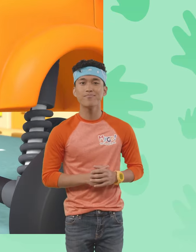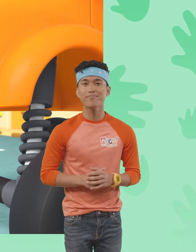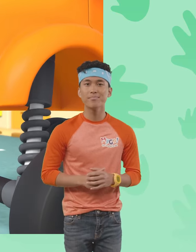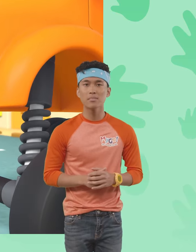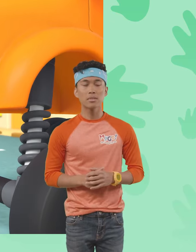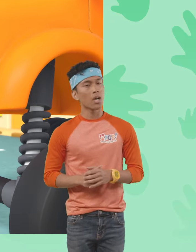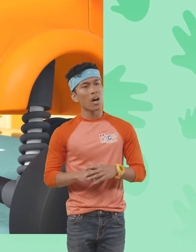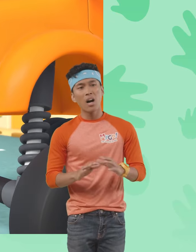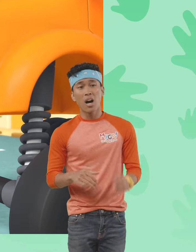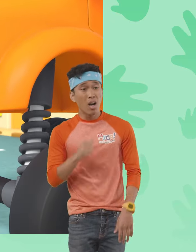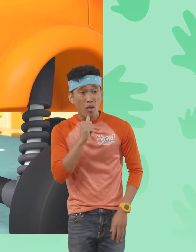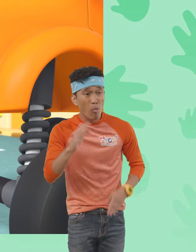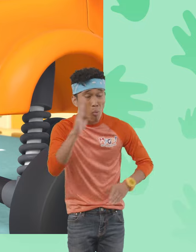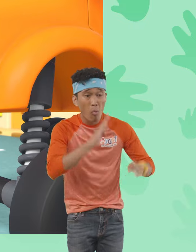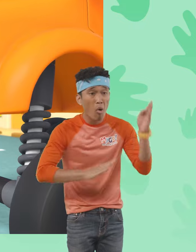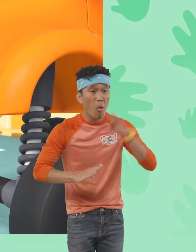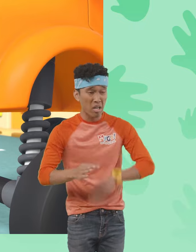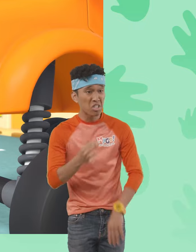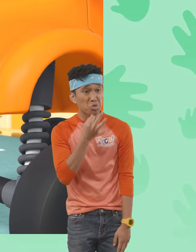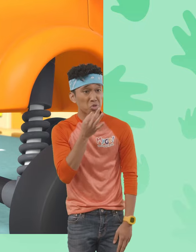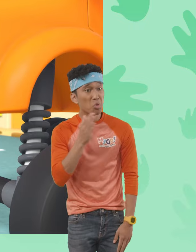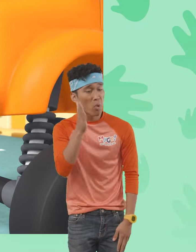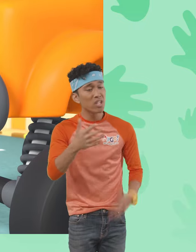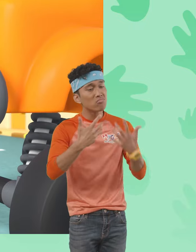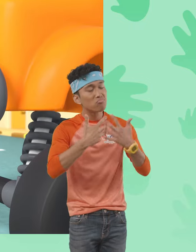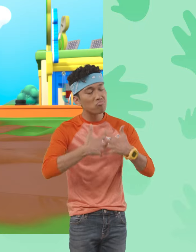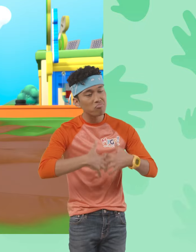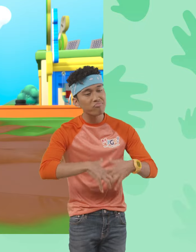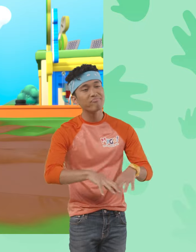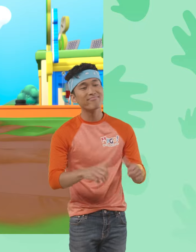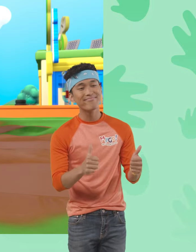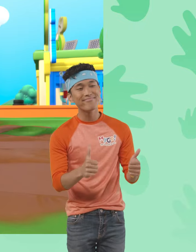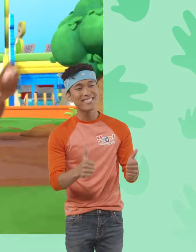Oh, don't worry, Max. We'll soon sort this out.